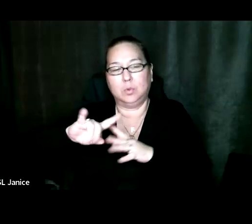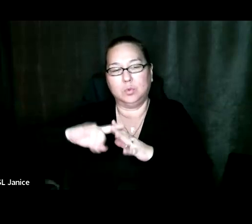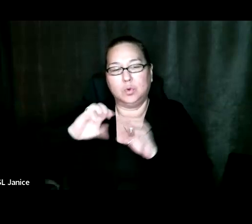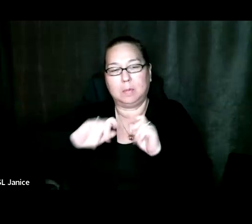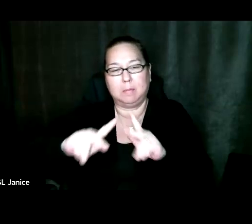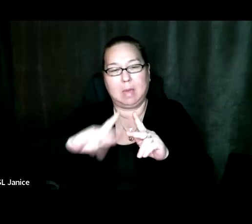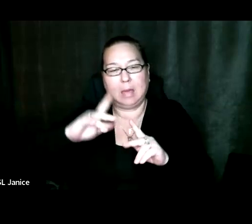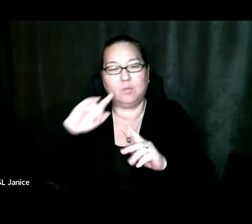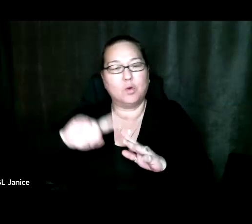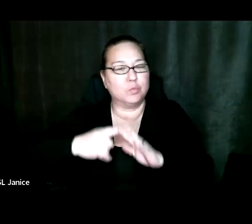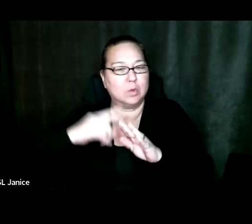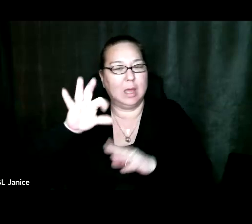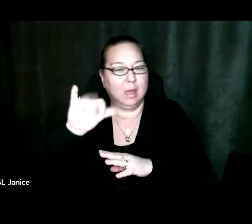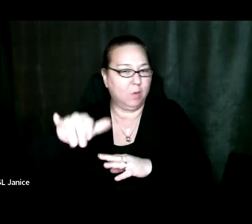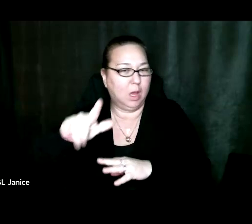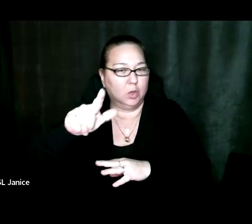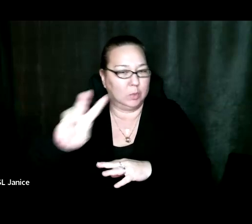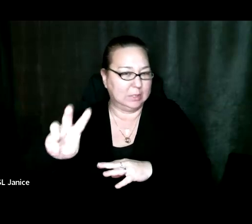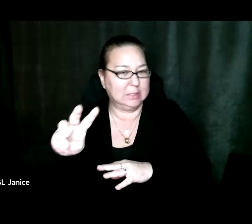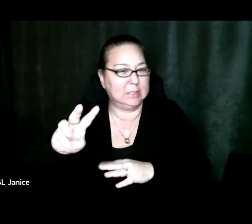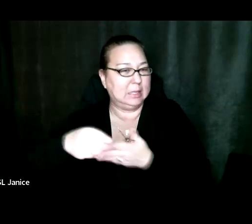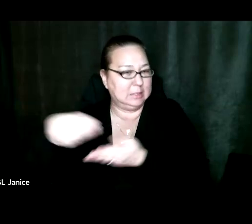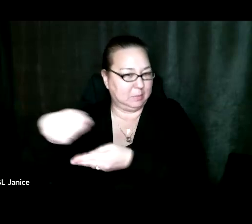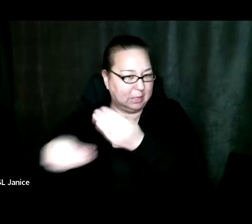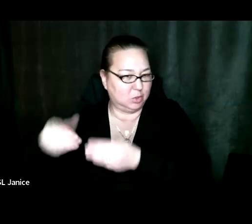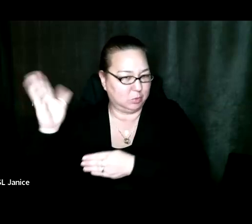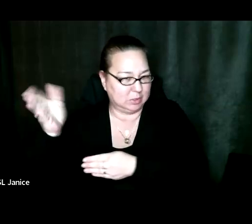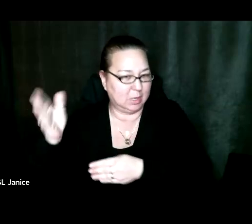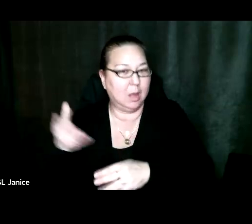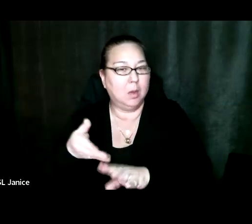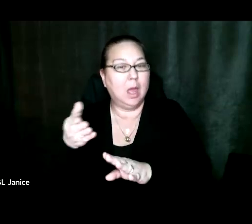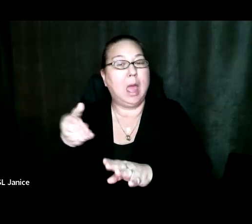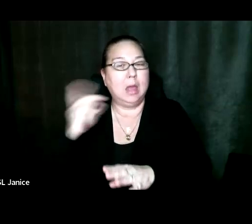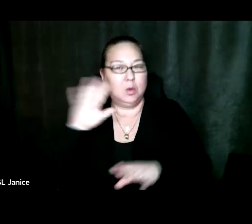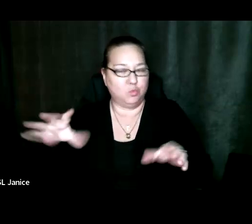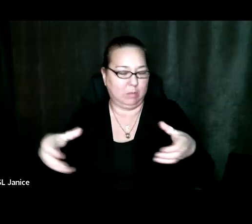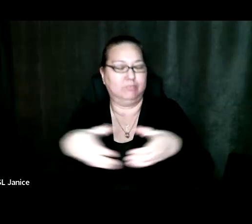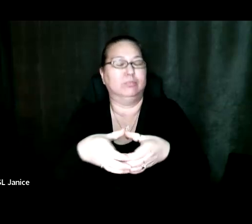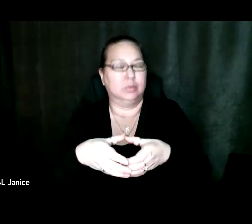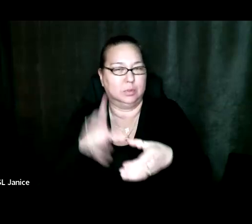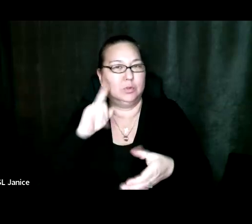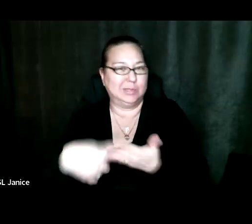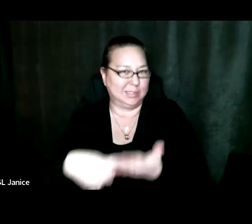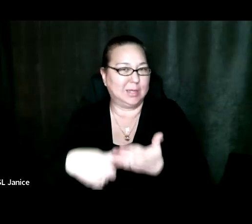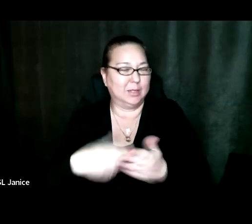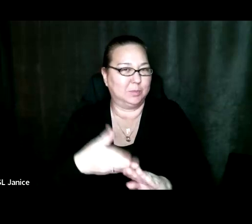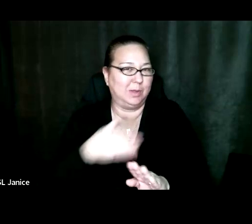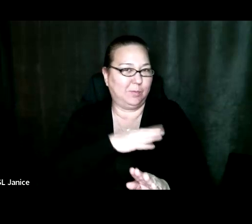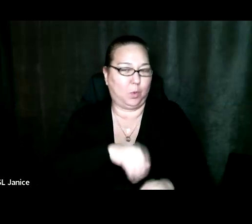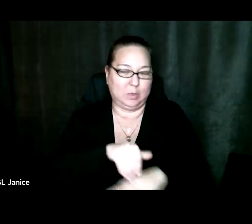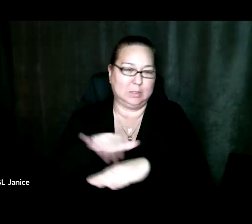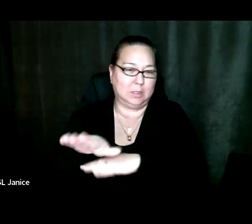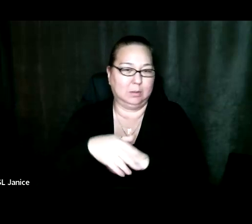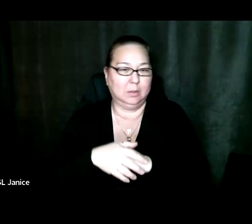public hearings before the budget is voted on and sent to the City Council. In addition to Chief Bloom, well, it's only